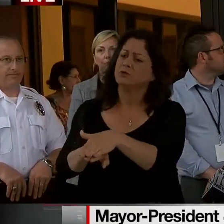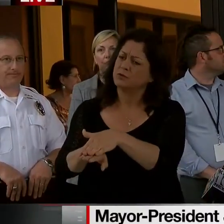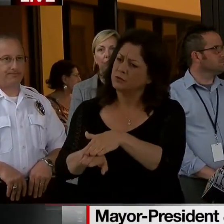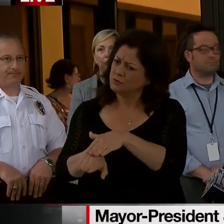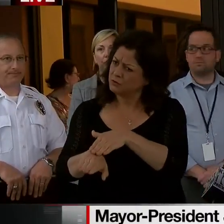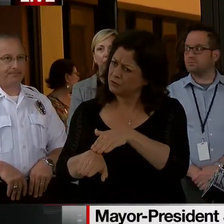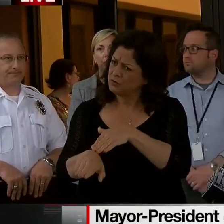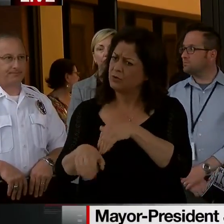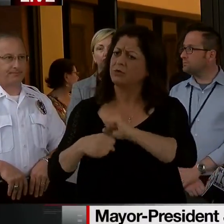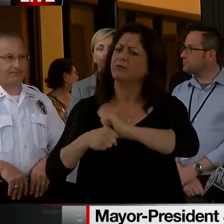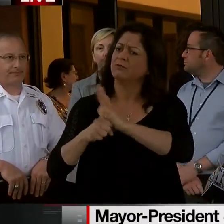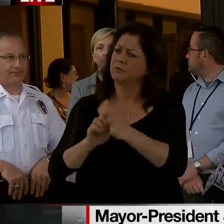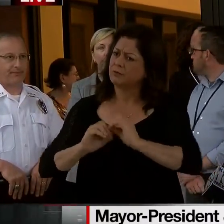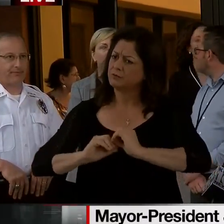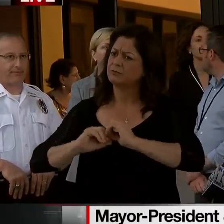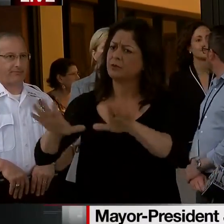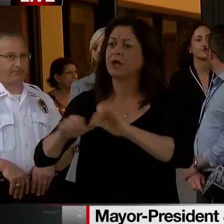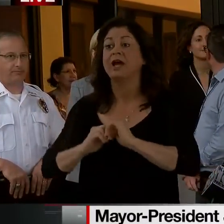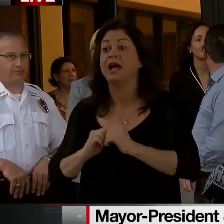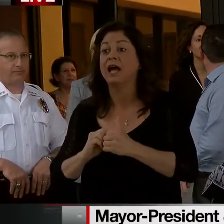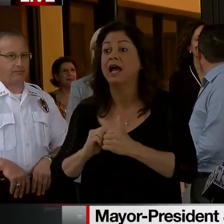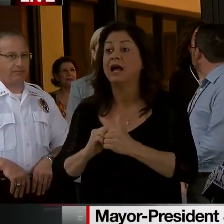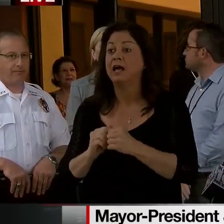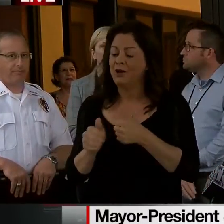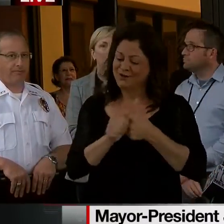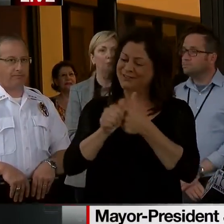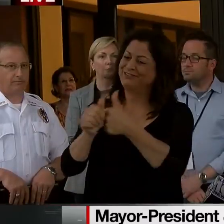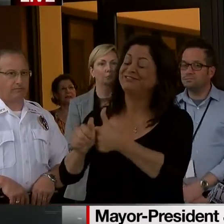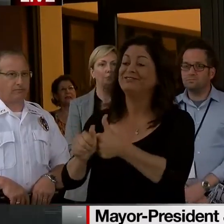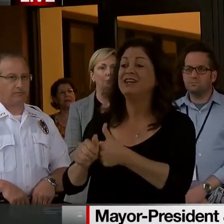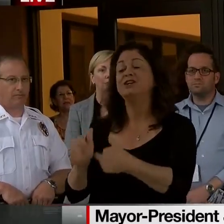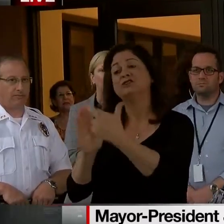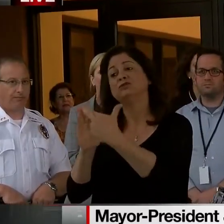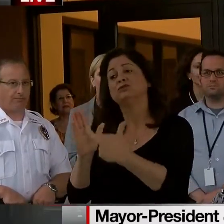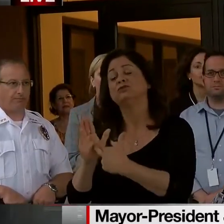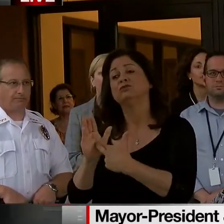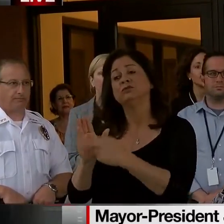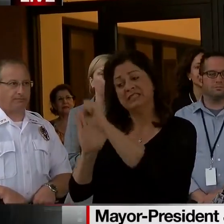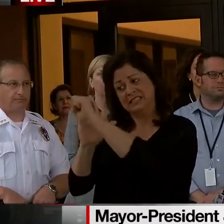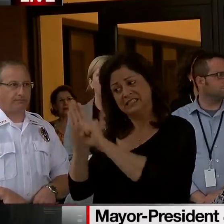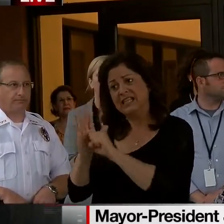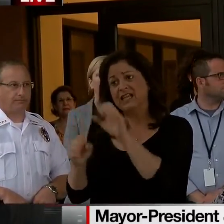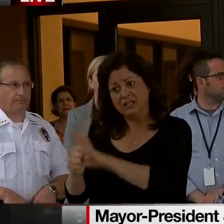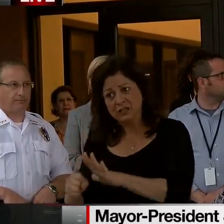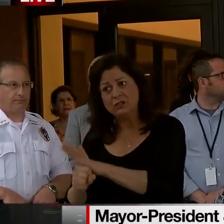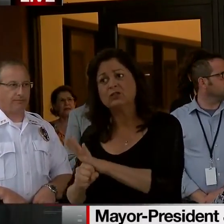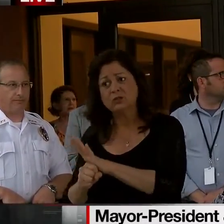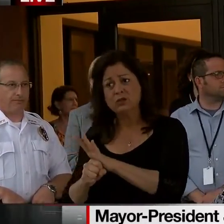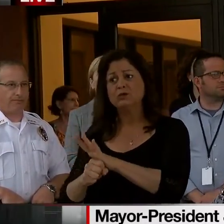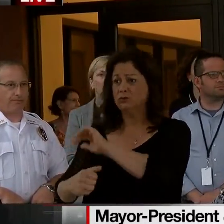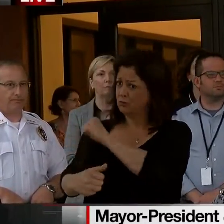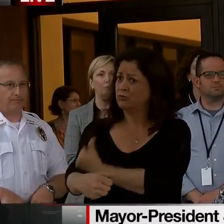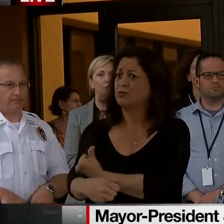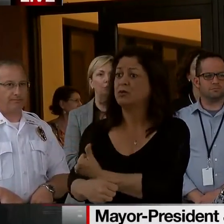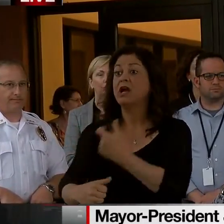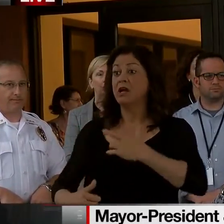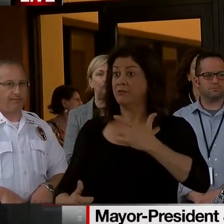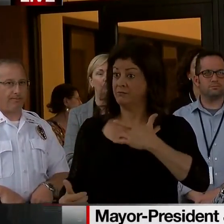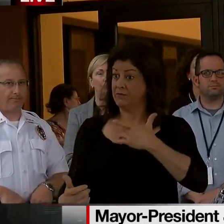the directions of your state and local authorities. If you feel sick, do not go to work. Contact your medical